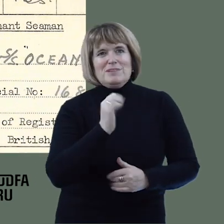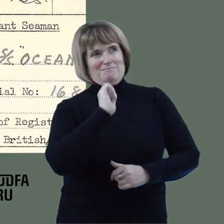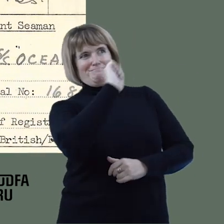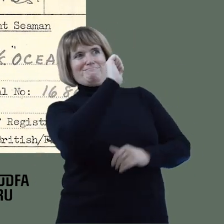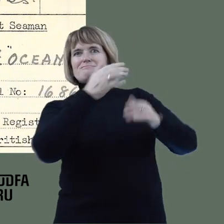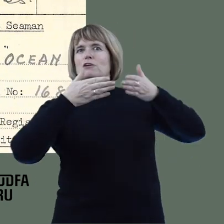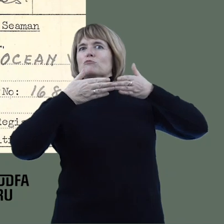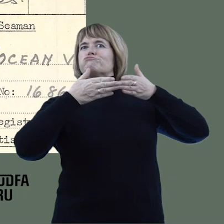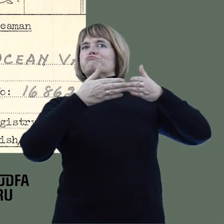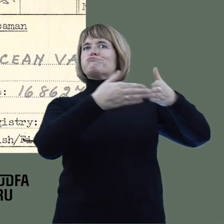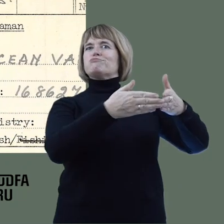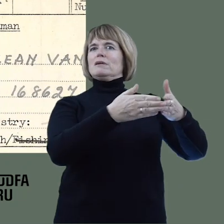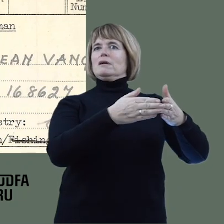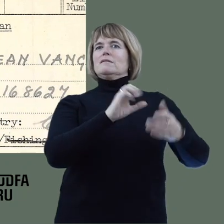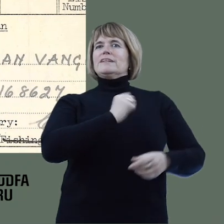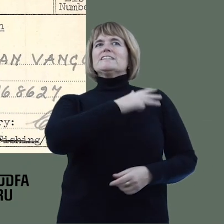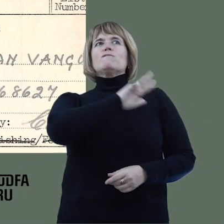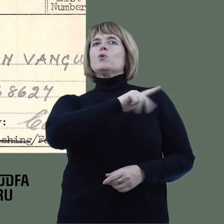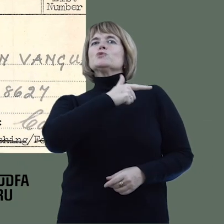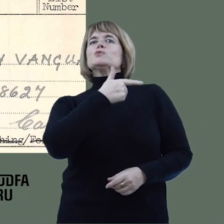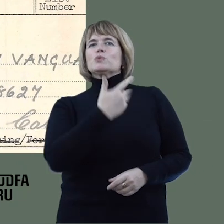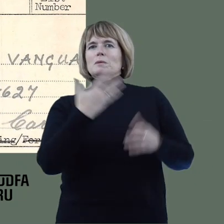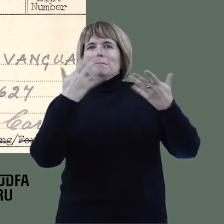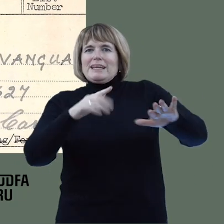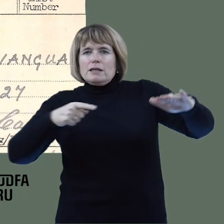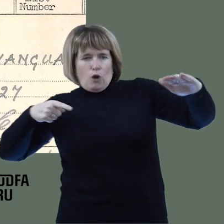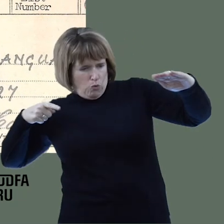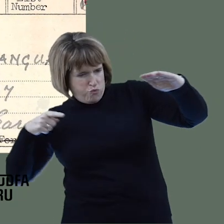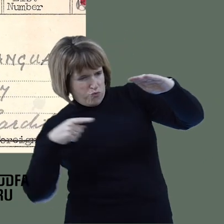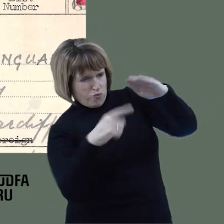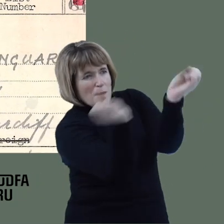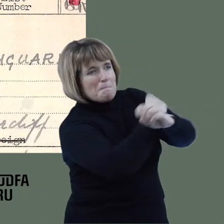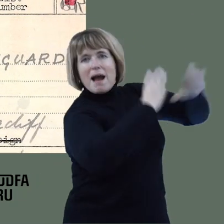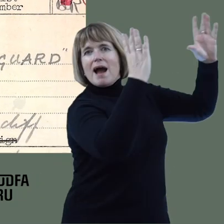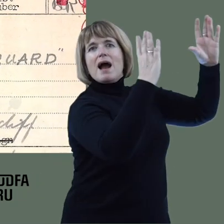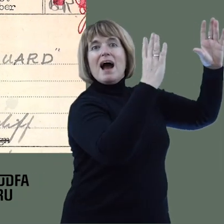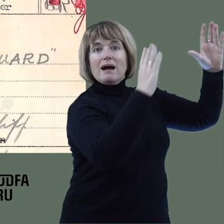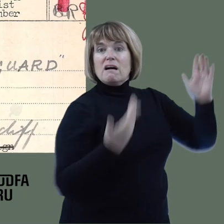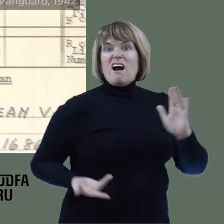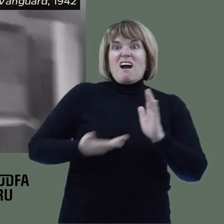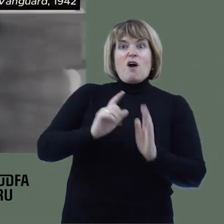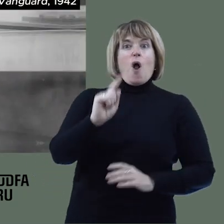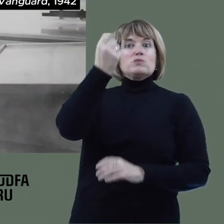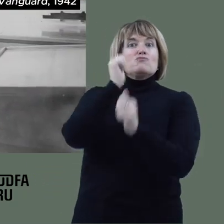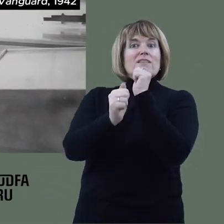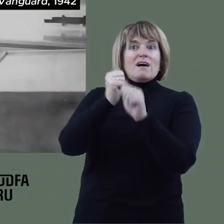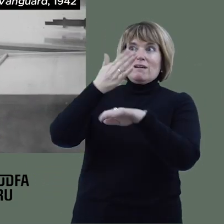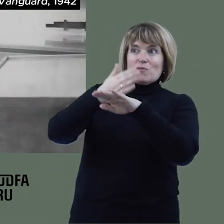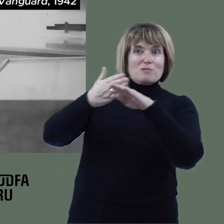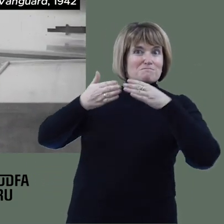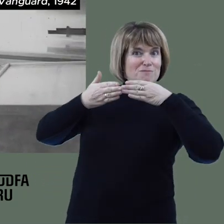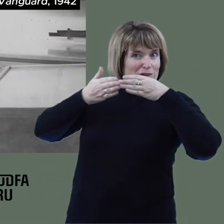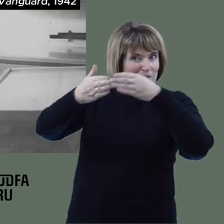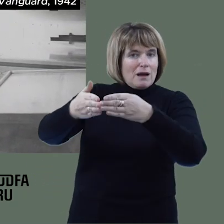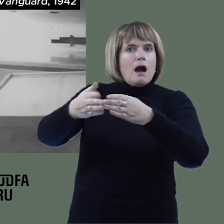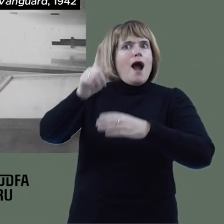was killed in the war. The ship was torpedoed in 1942, and my eldest brother